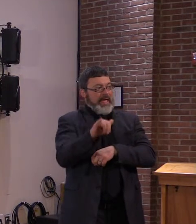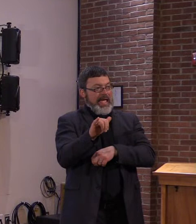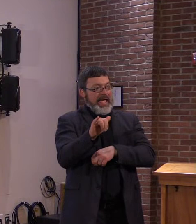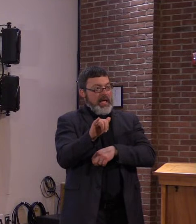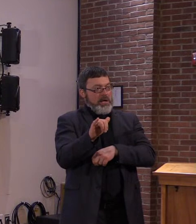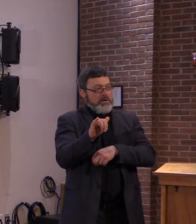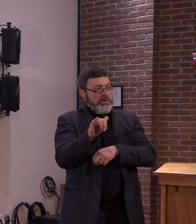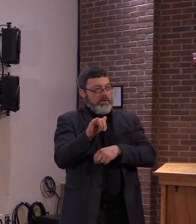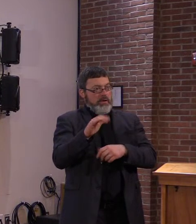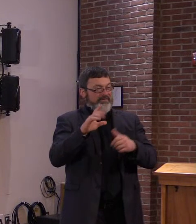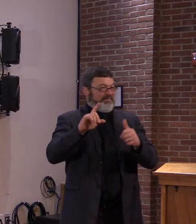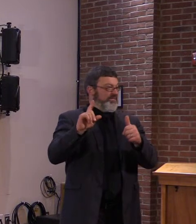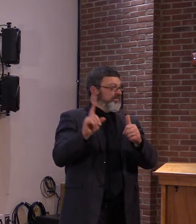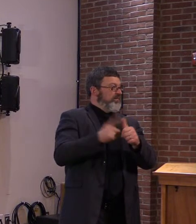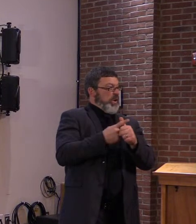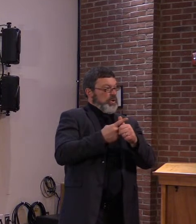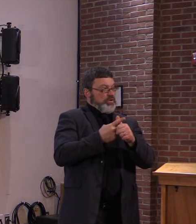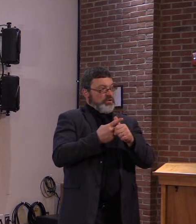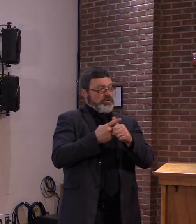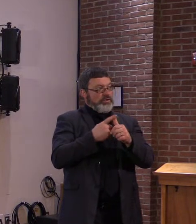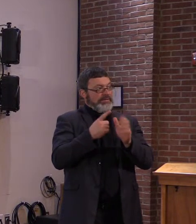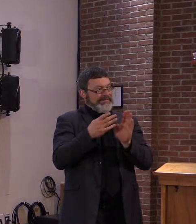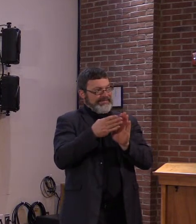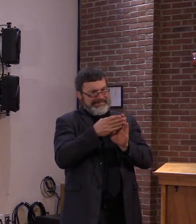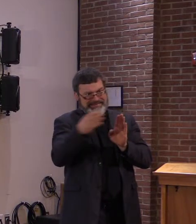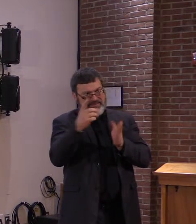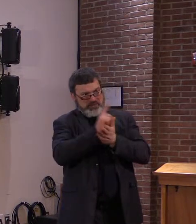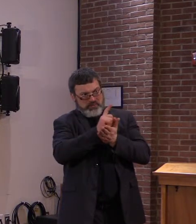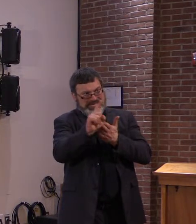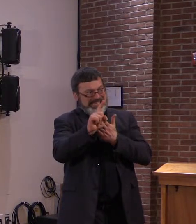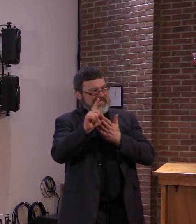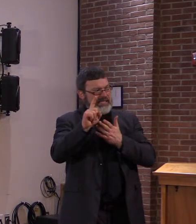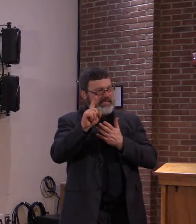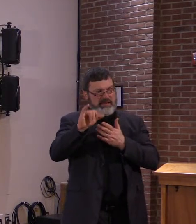Thank you. Tim, Vermont Business Magazine.